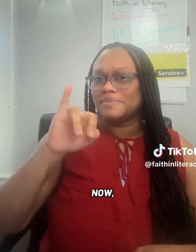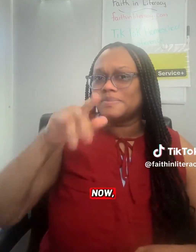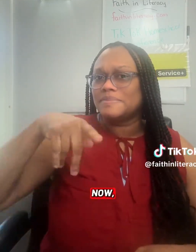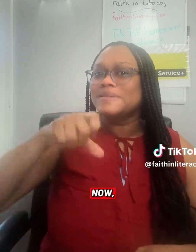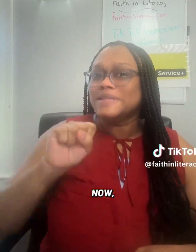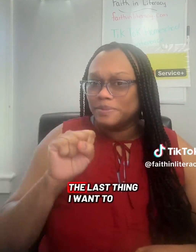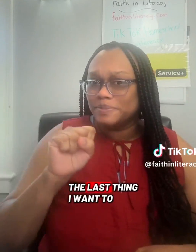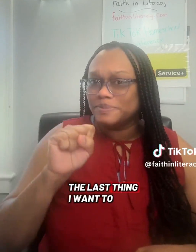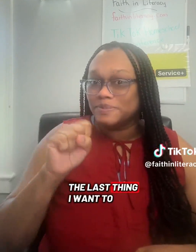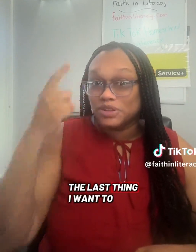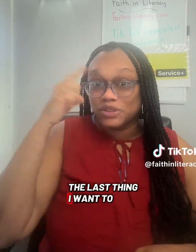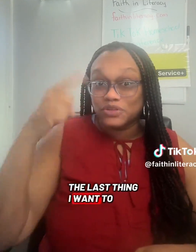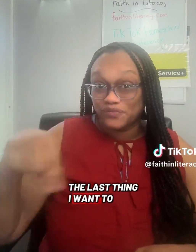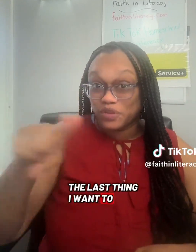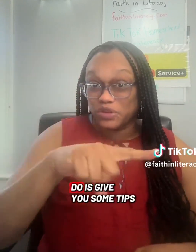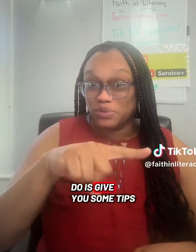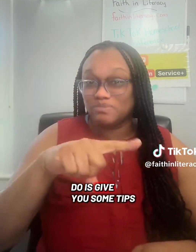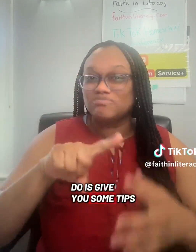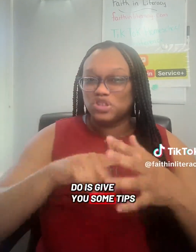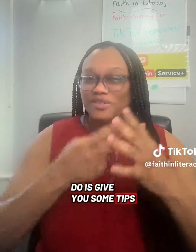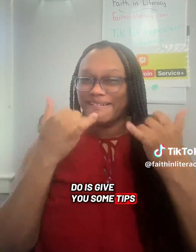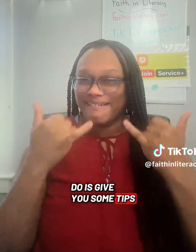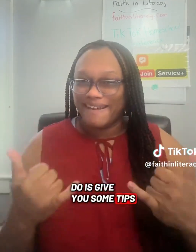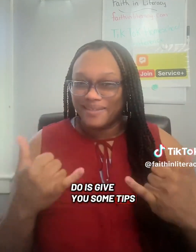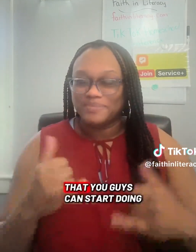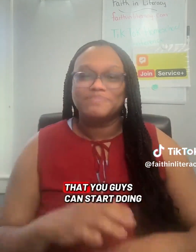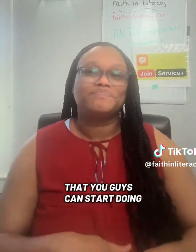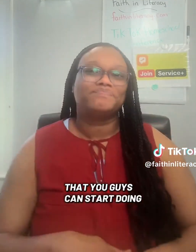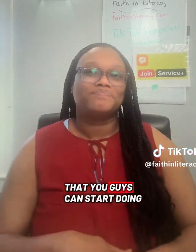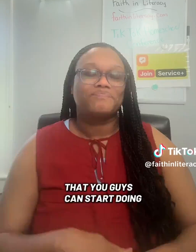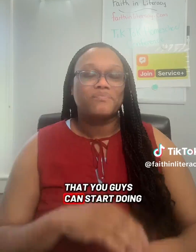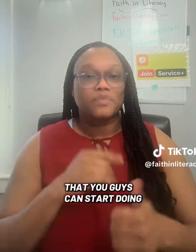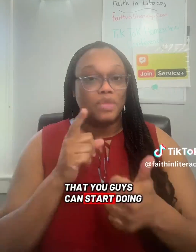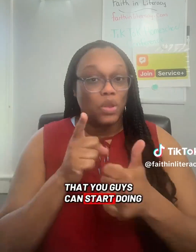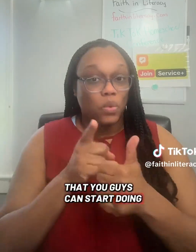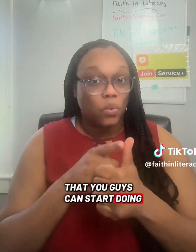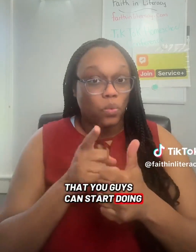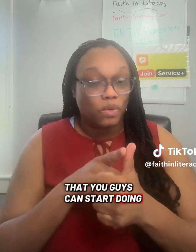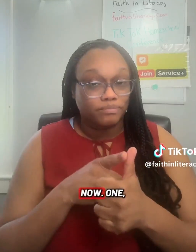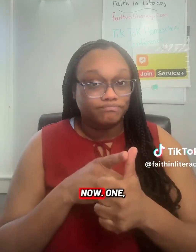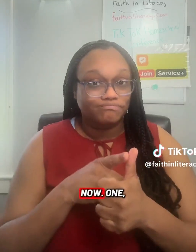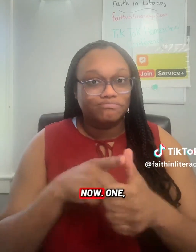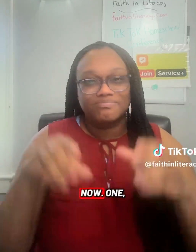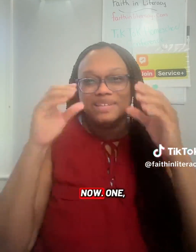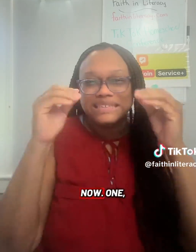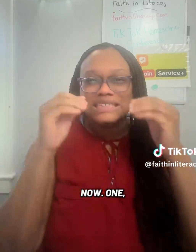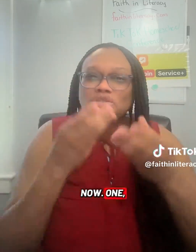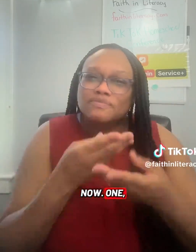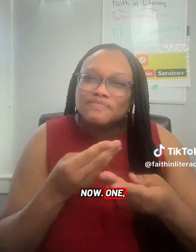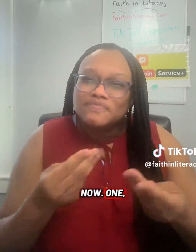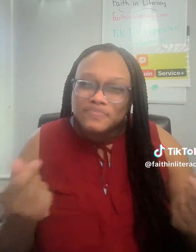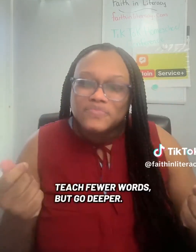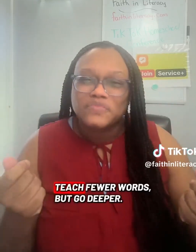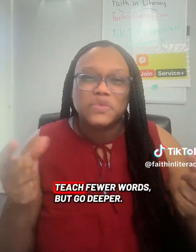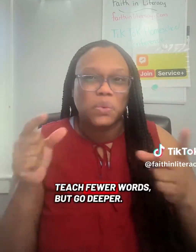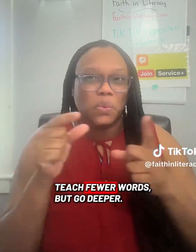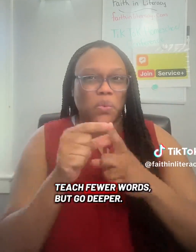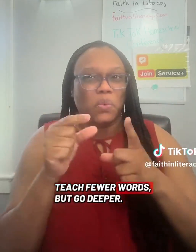Now, the last thing I want to do is give you some tips that you guys can start doing now. 1, teach fewer